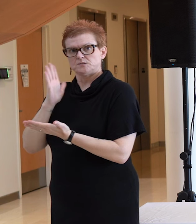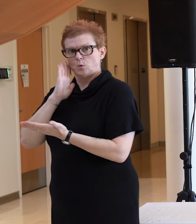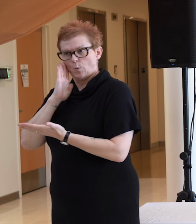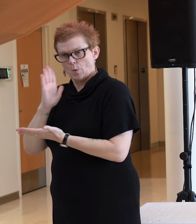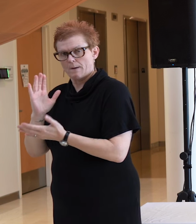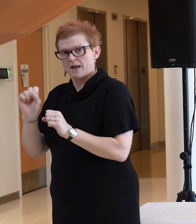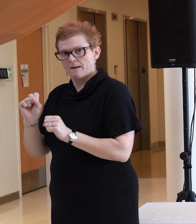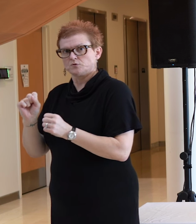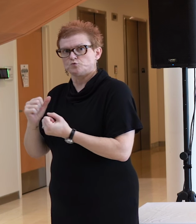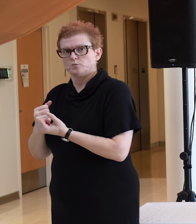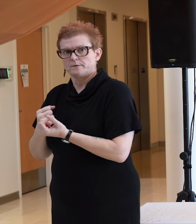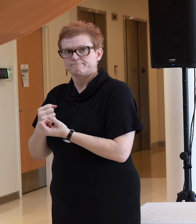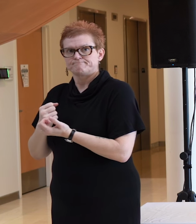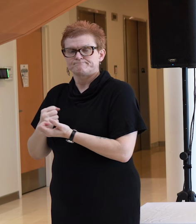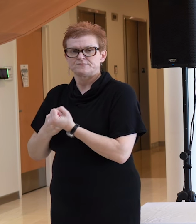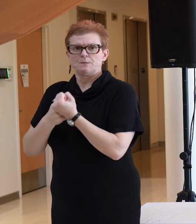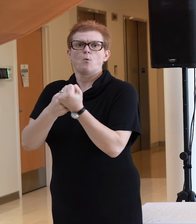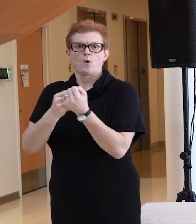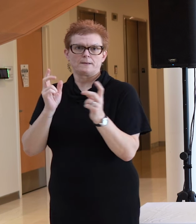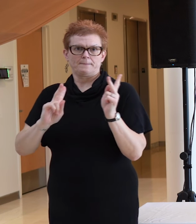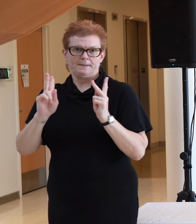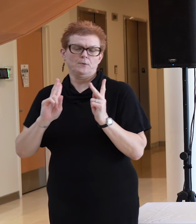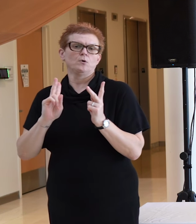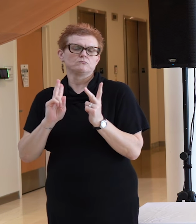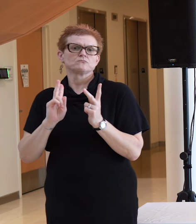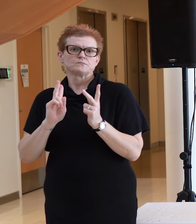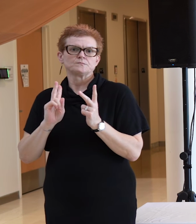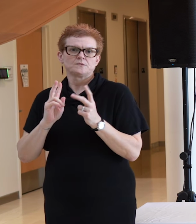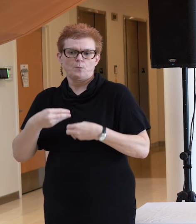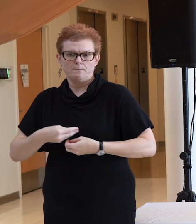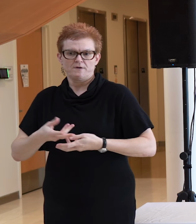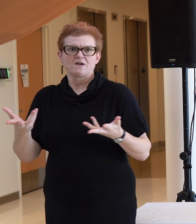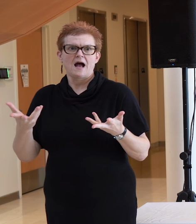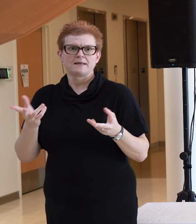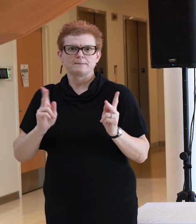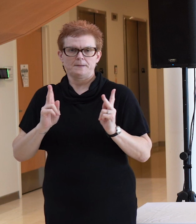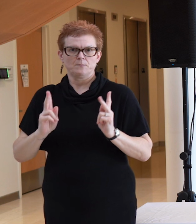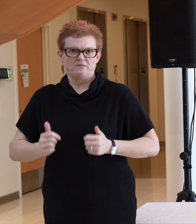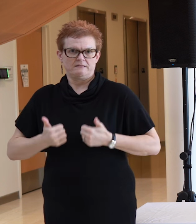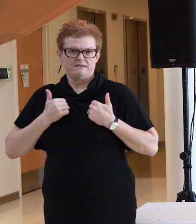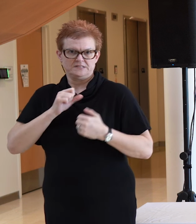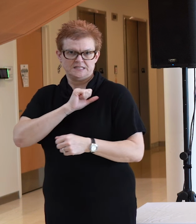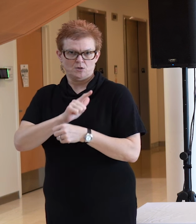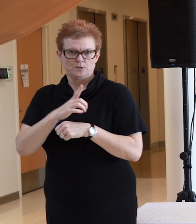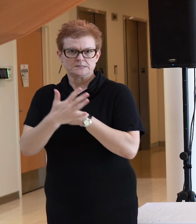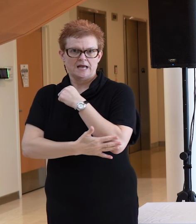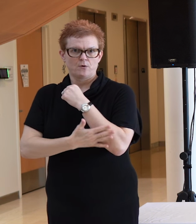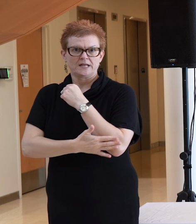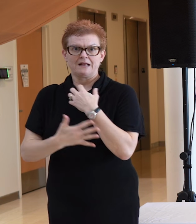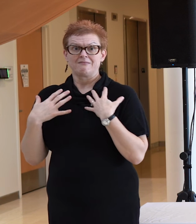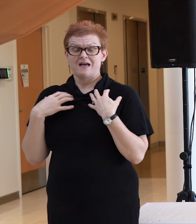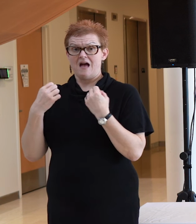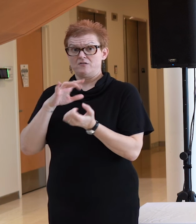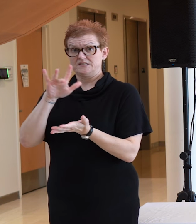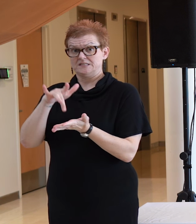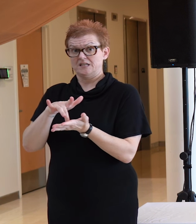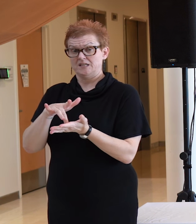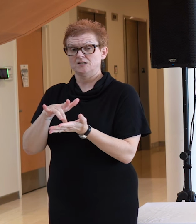with reimbursement for the care that we provide to our residents. These health centers, often referred to